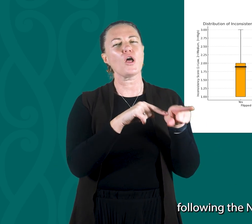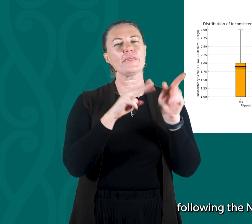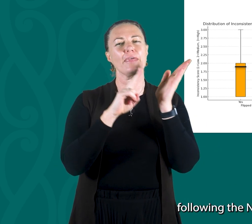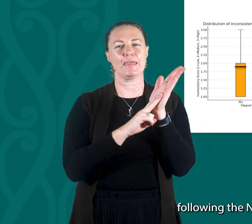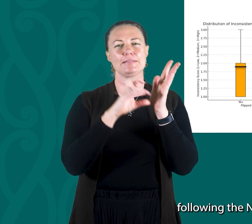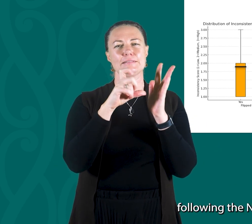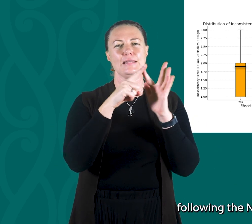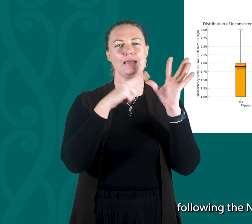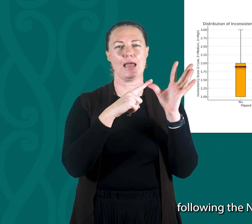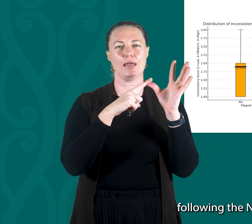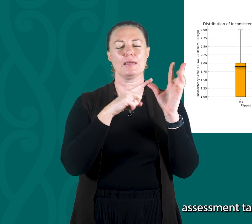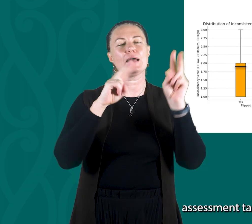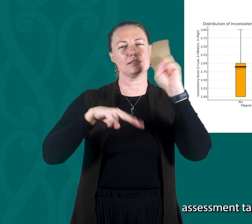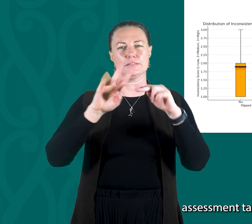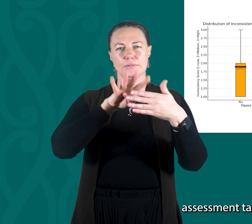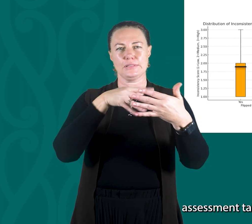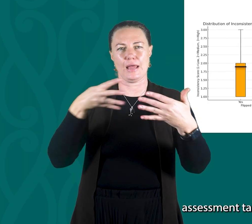the NCEA assessment table.